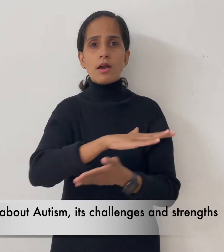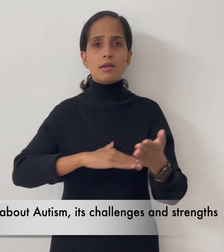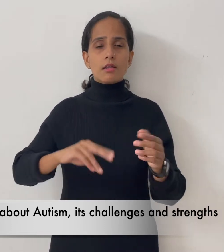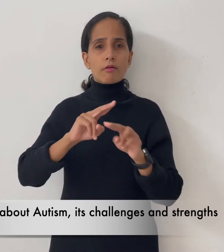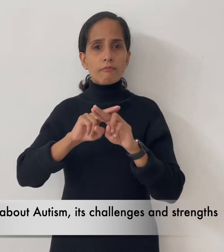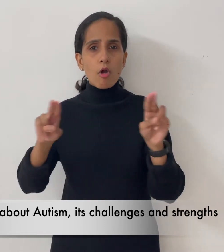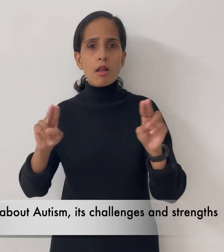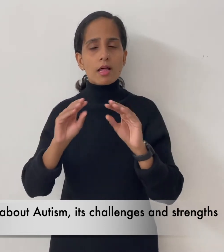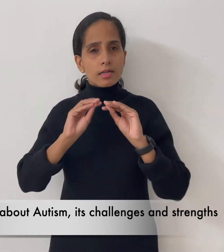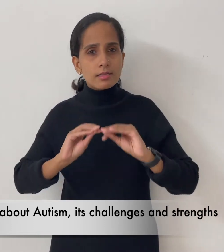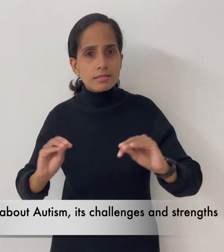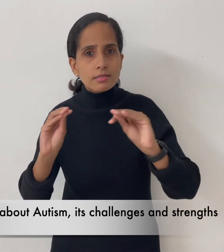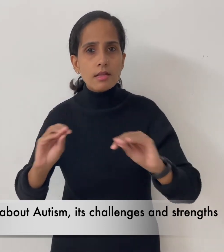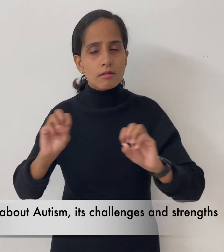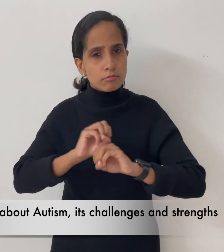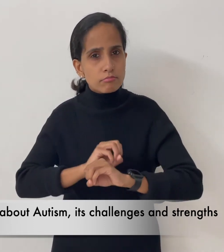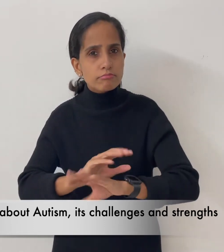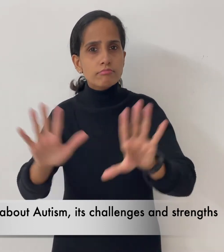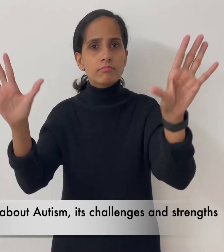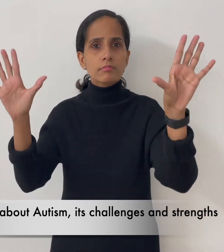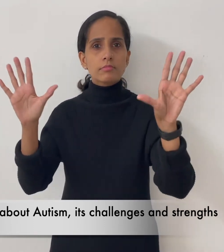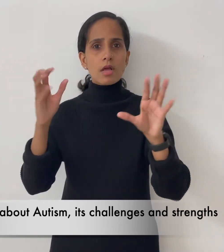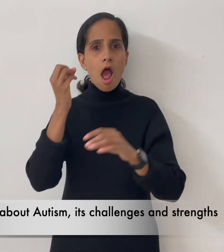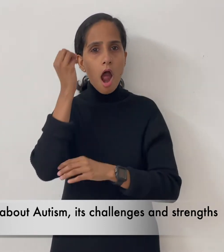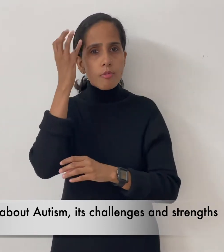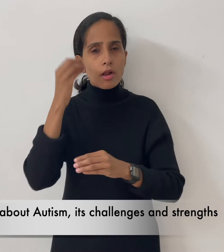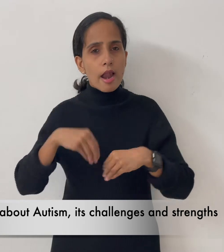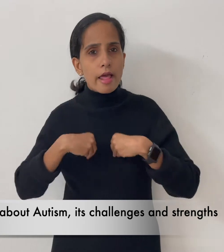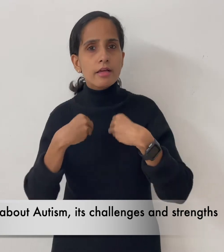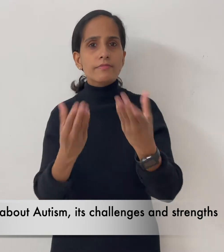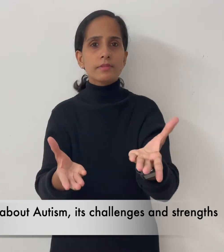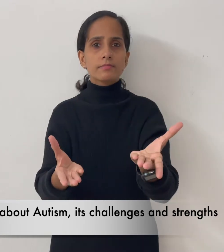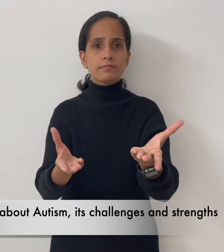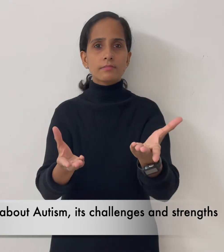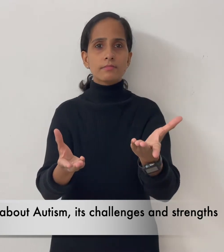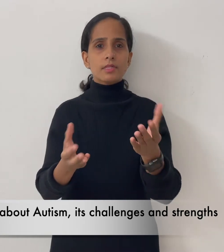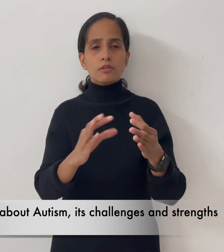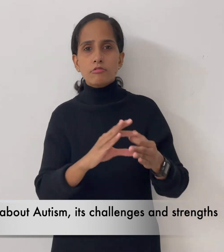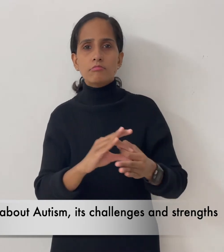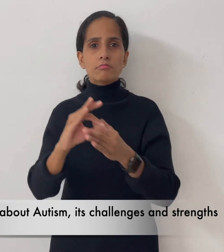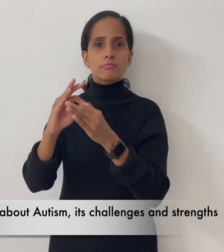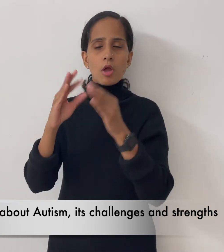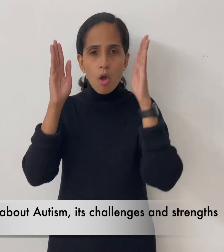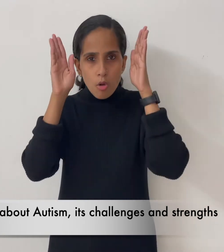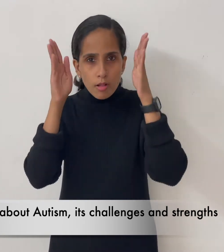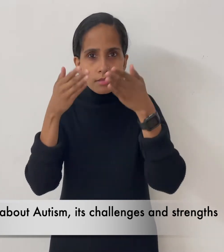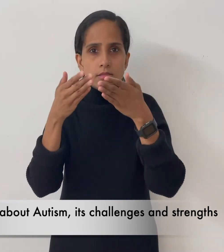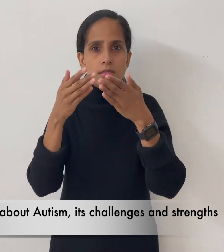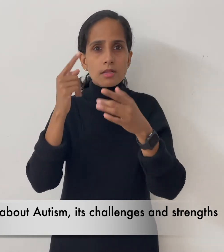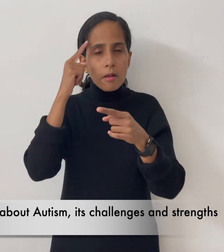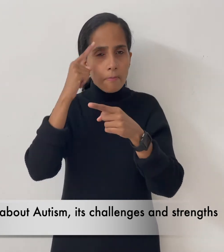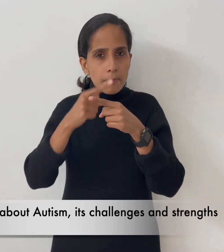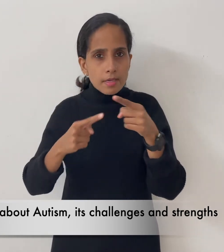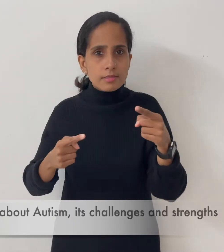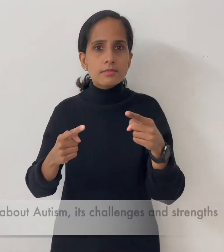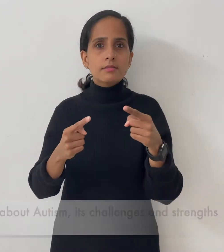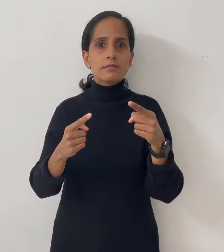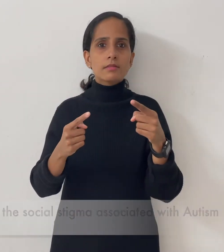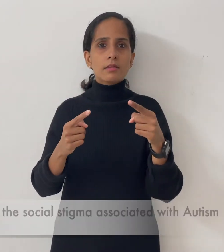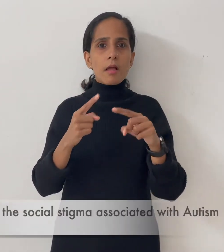Educating the society about autism, its challenges and strengths